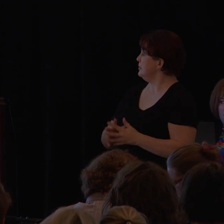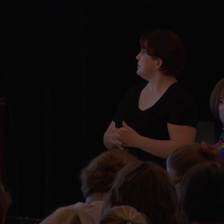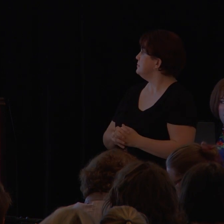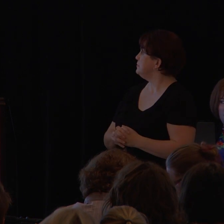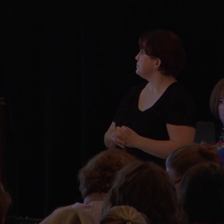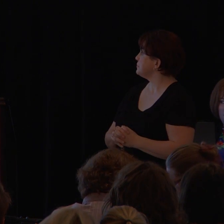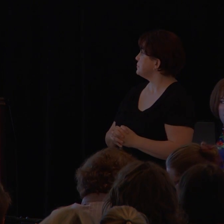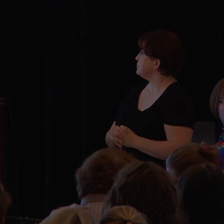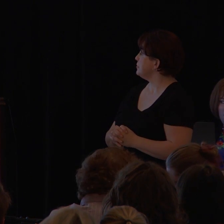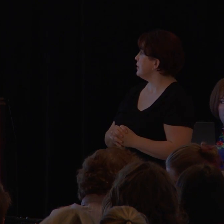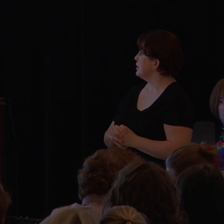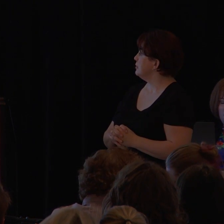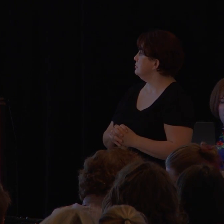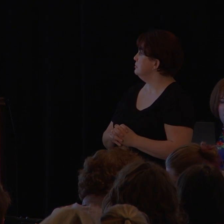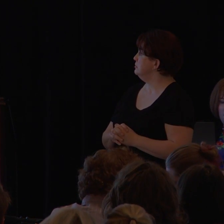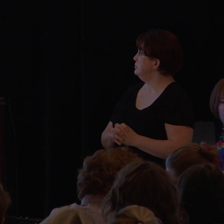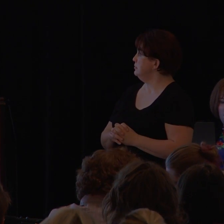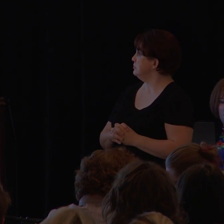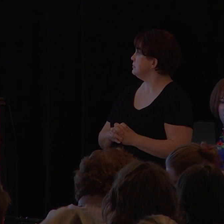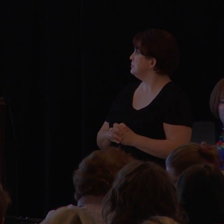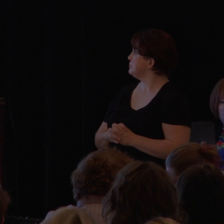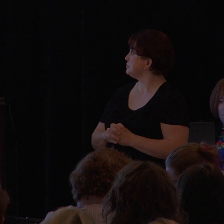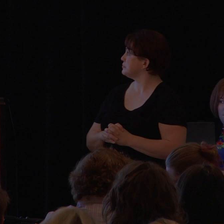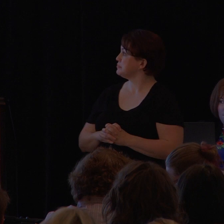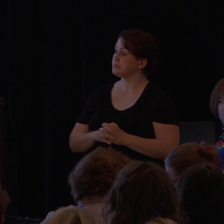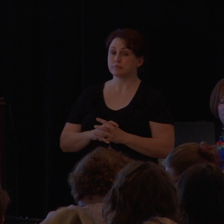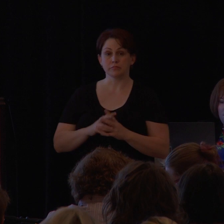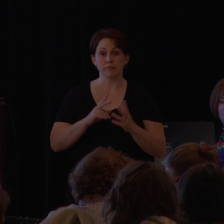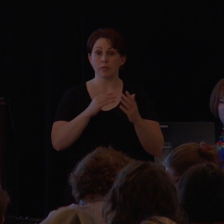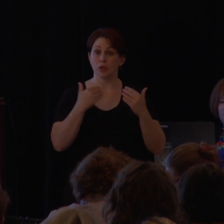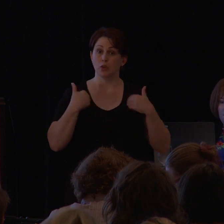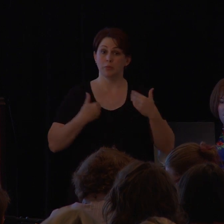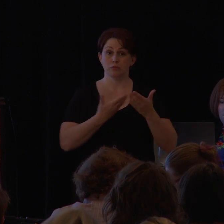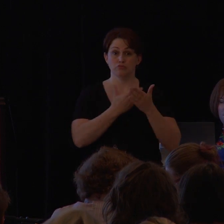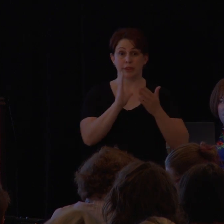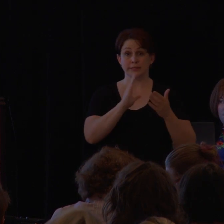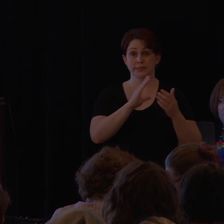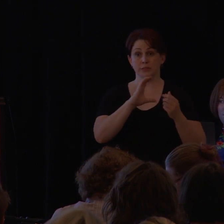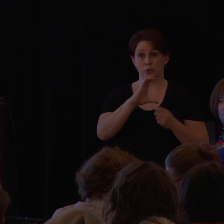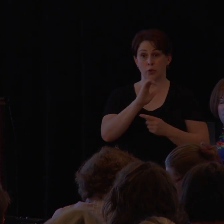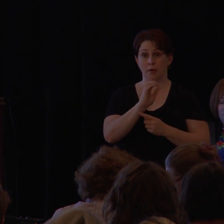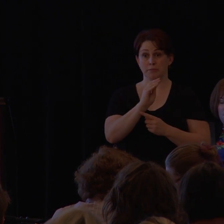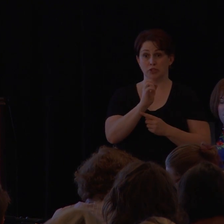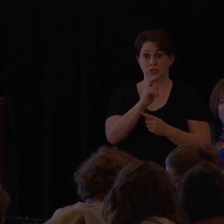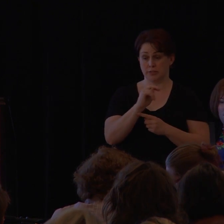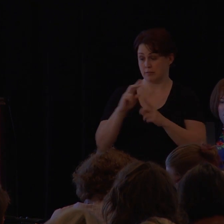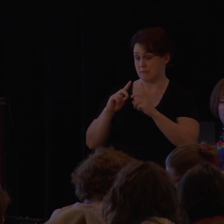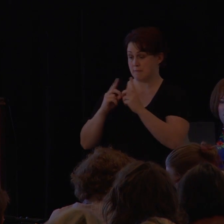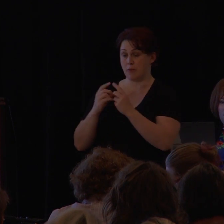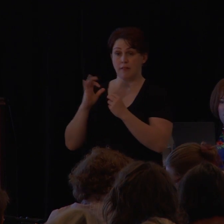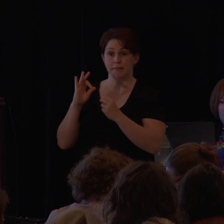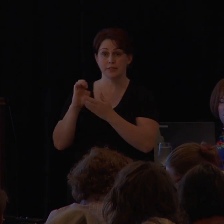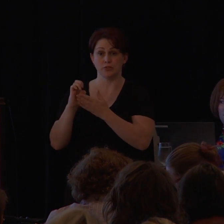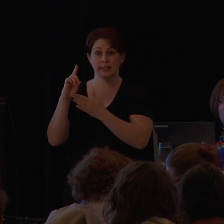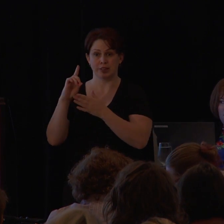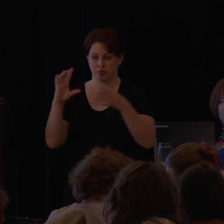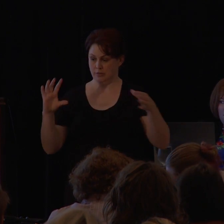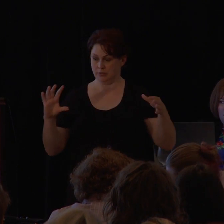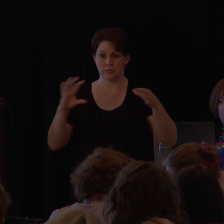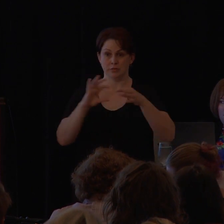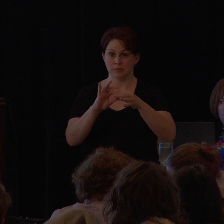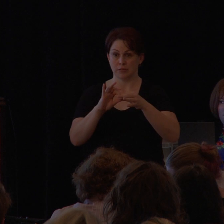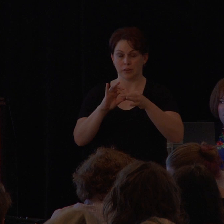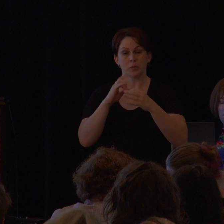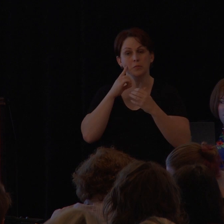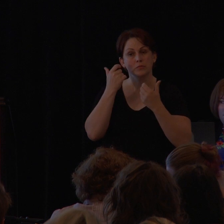a protocol developed between the Human Rights Commission and the Department of Education. That one way that's less expensive and perhaps